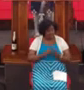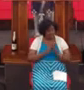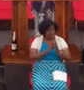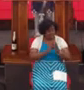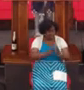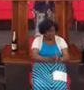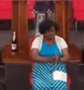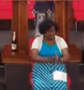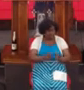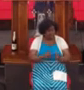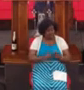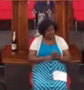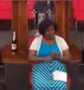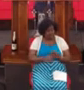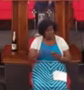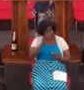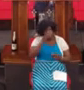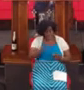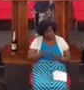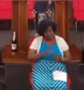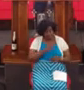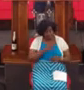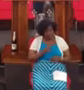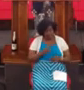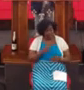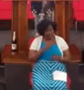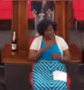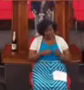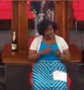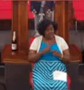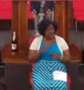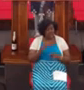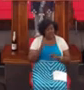to mankind. They were more wrapped up in their